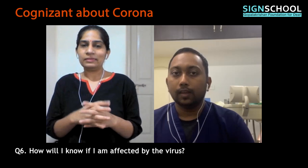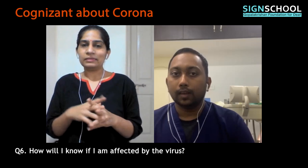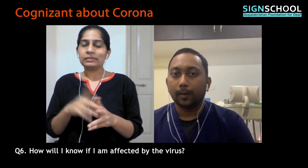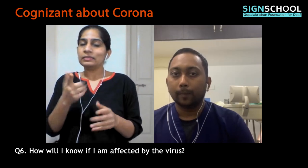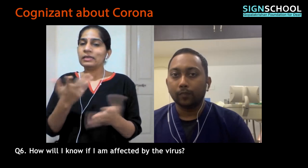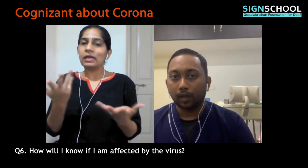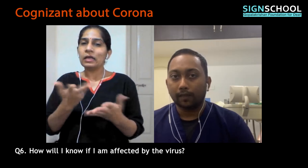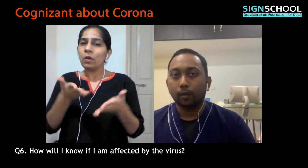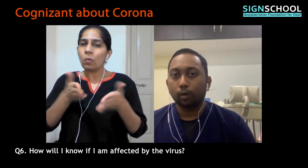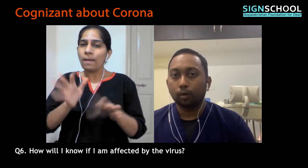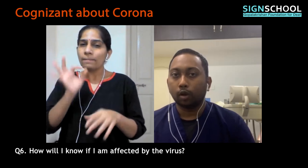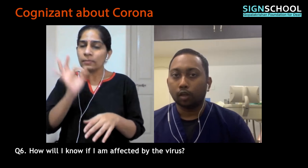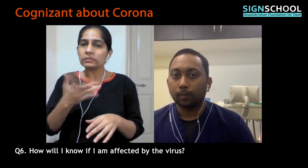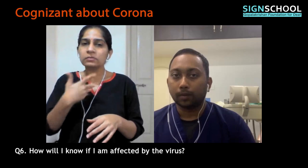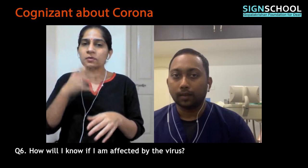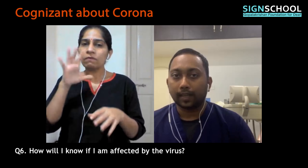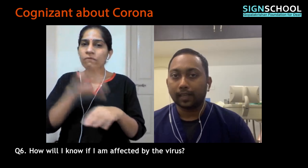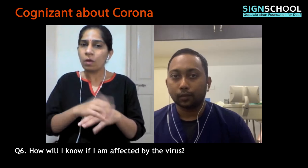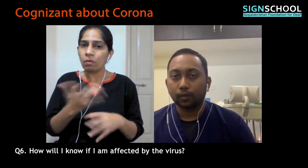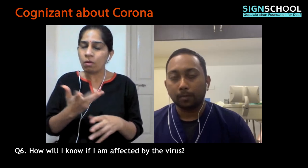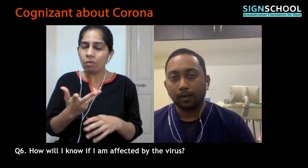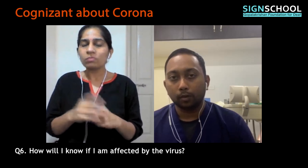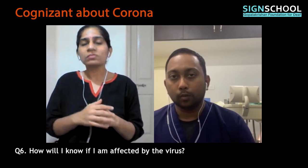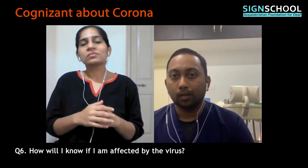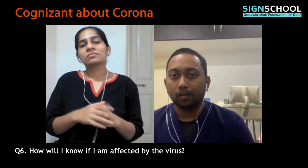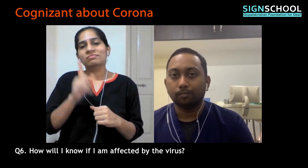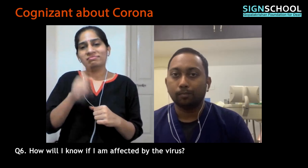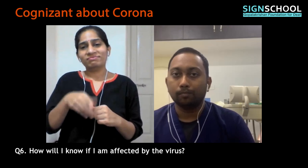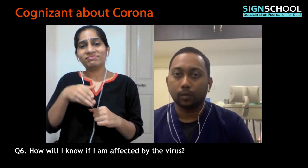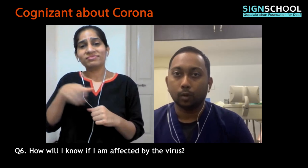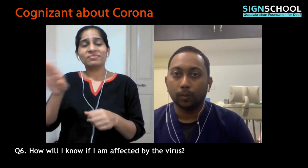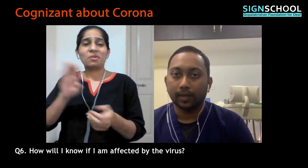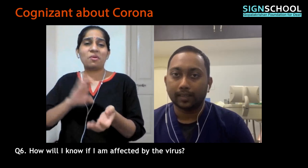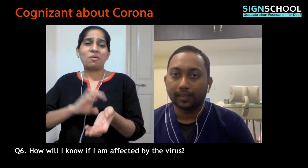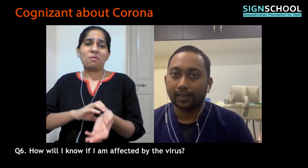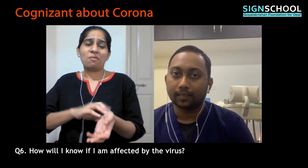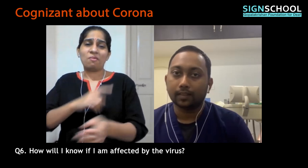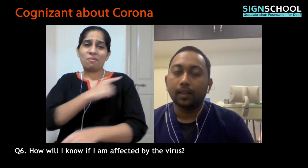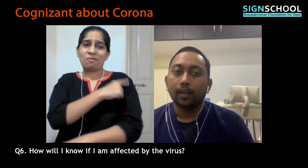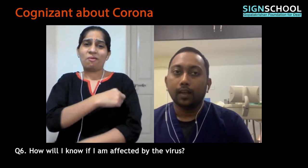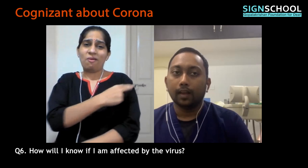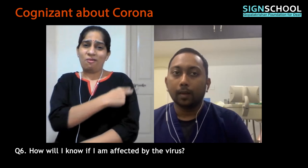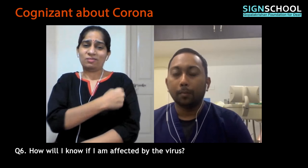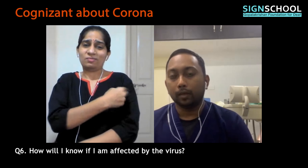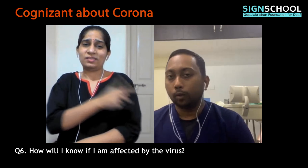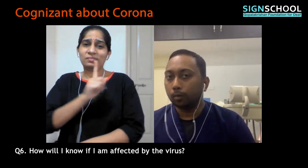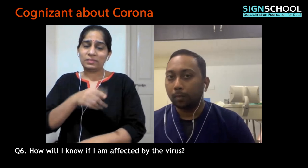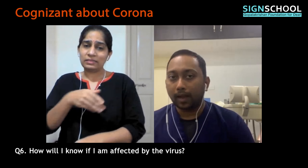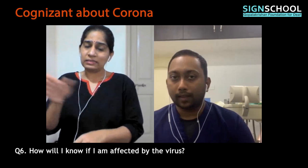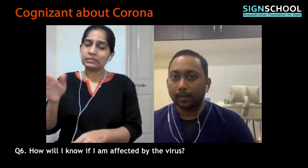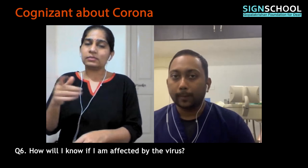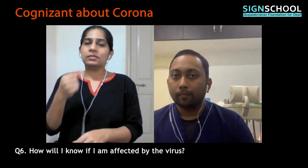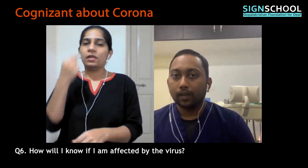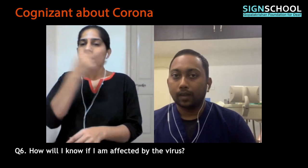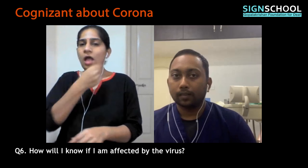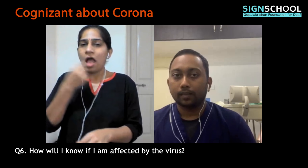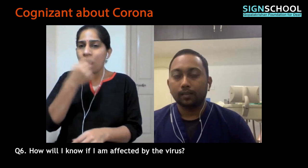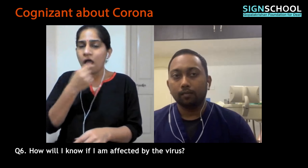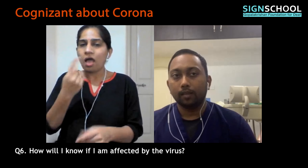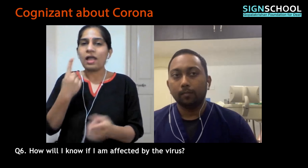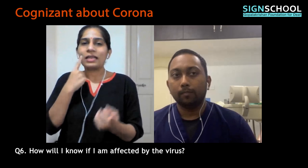is you have to go to the hospital, take a swab, and do a COVID-19 test. But don't panic.